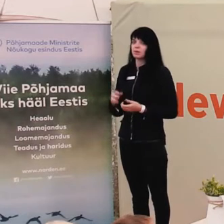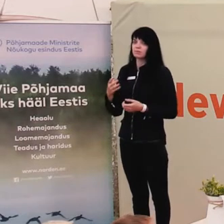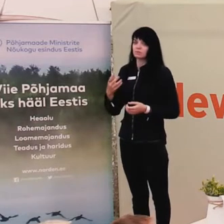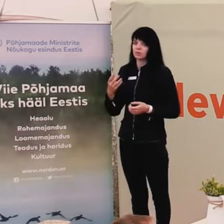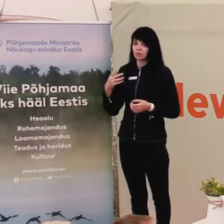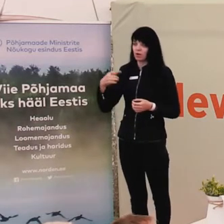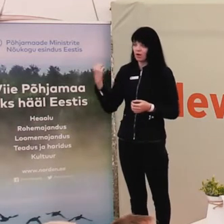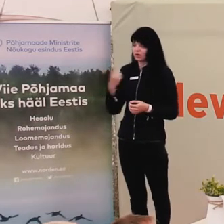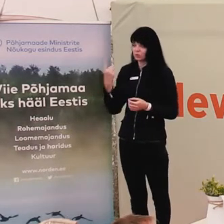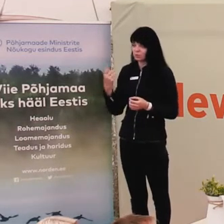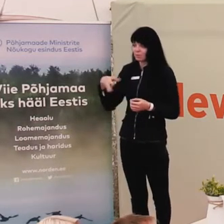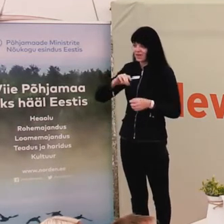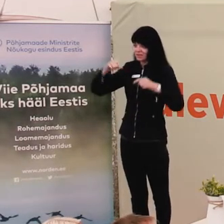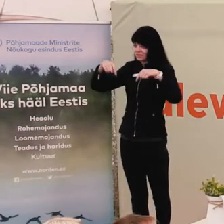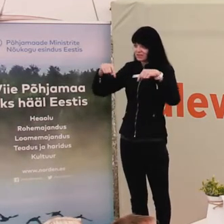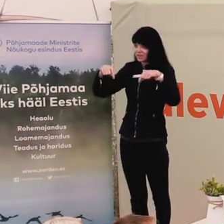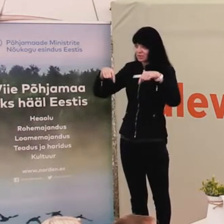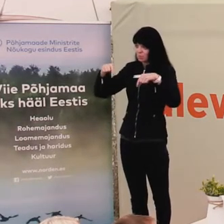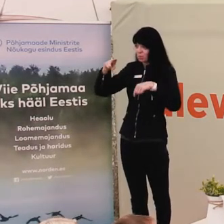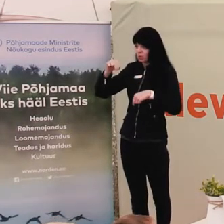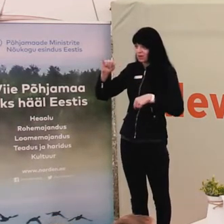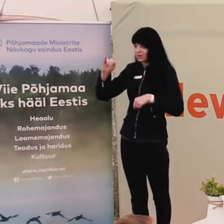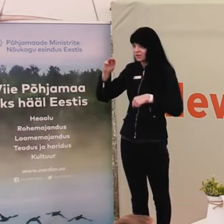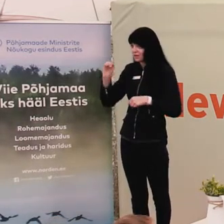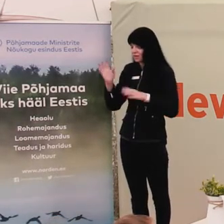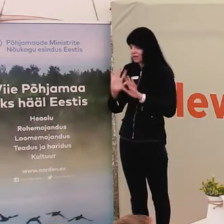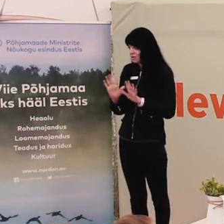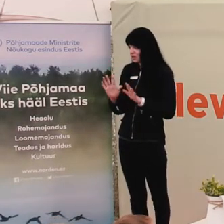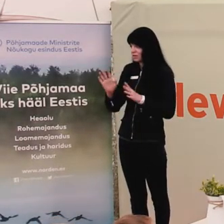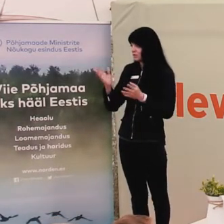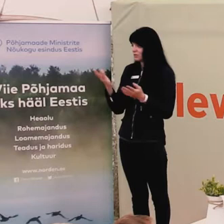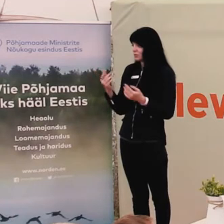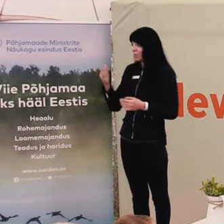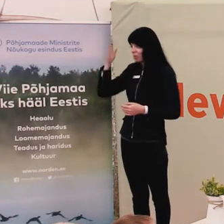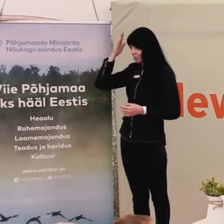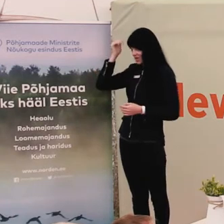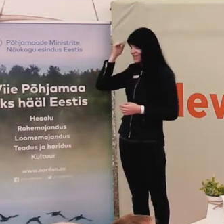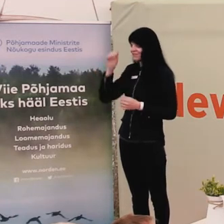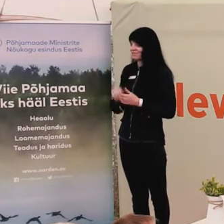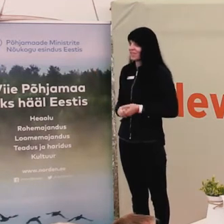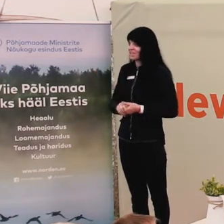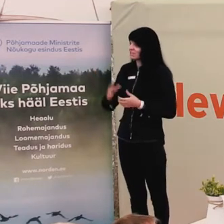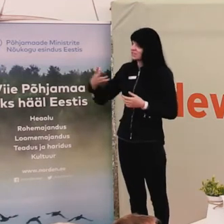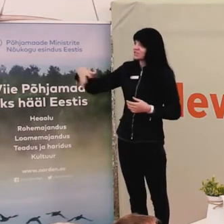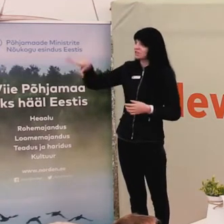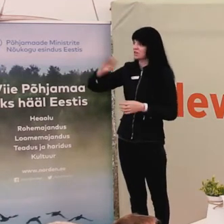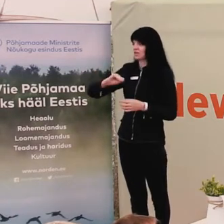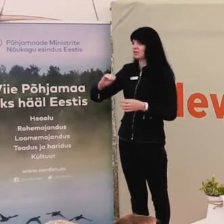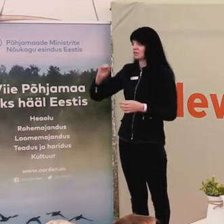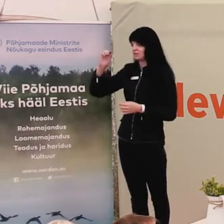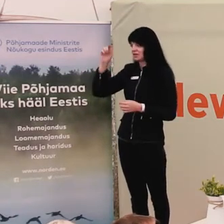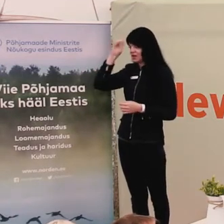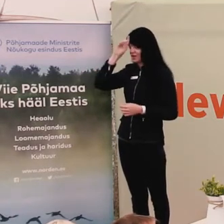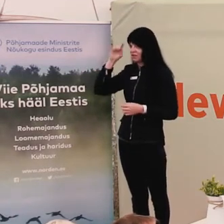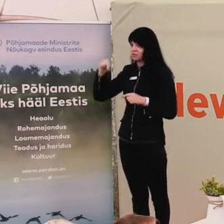here and now today in Paide, but the people in the country. Okay, but we focused a lot on the